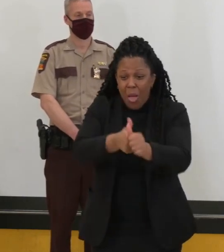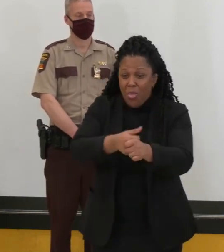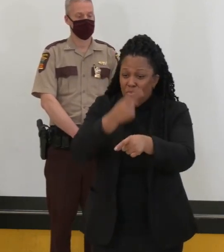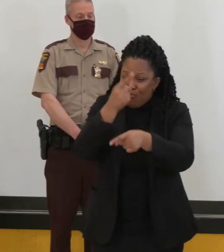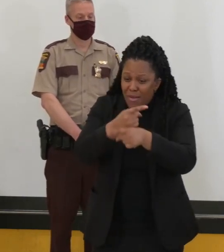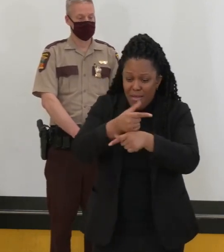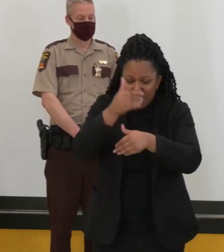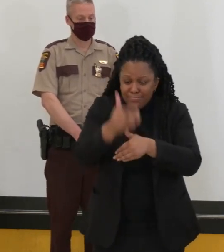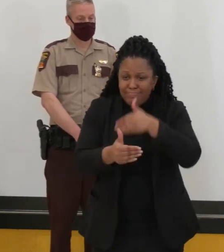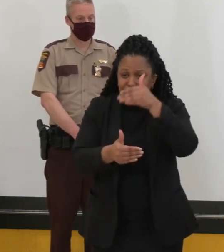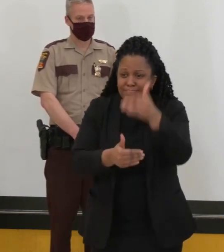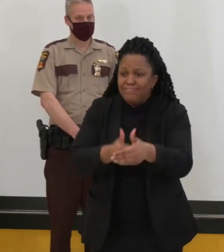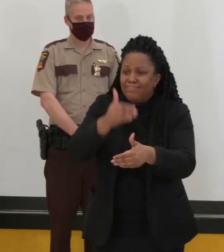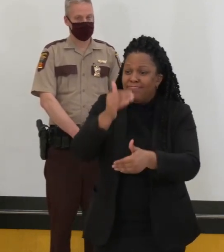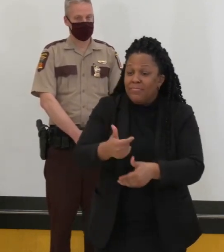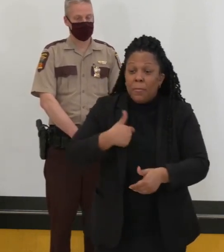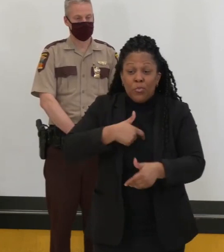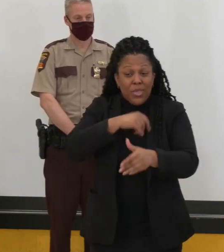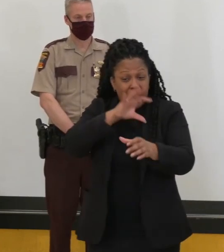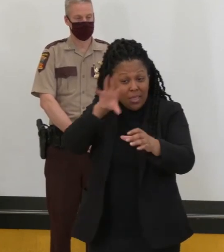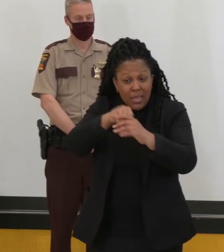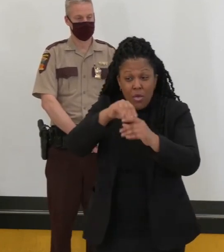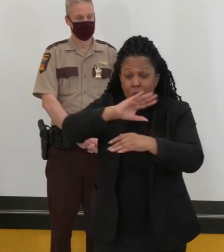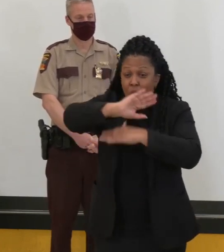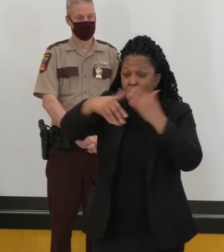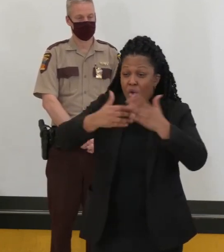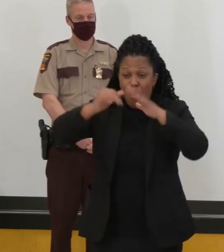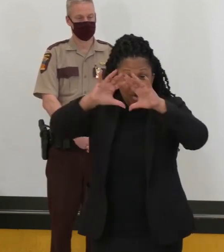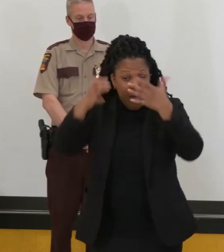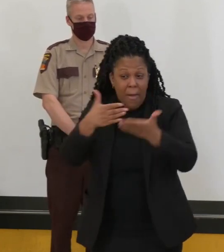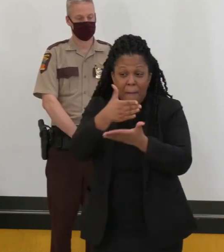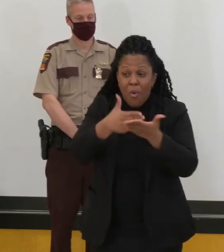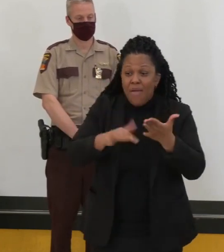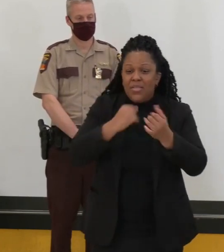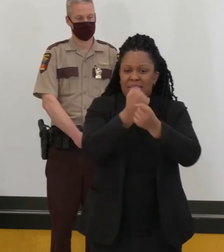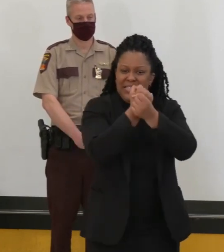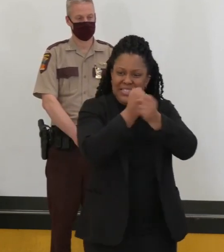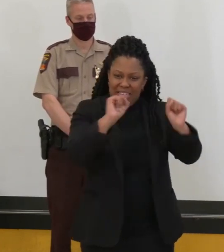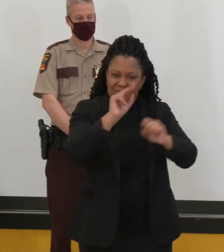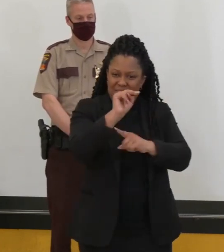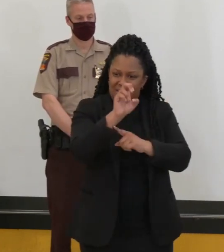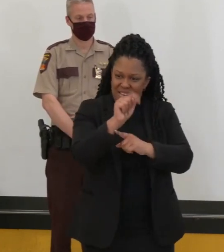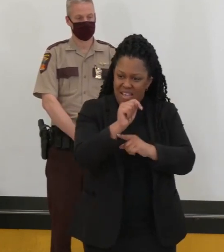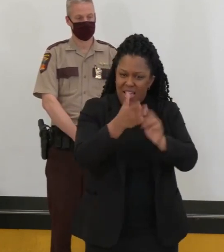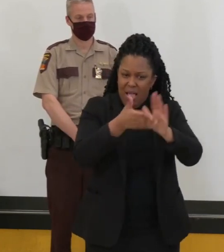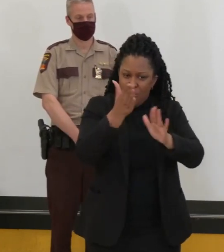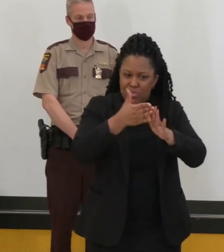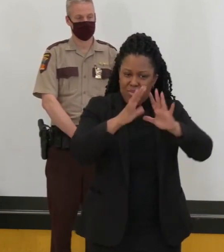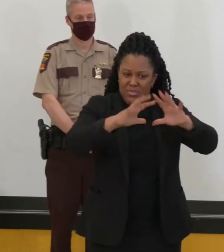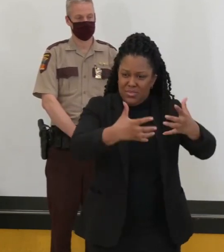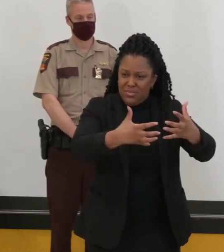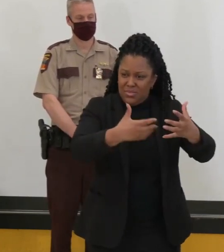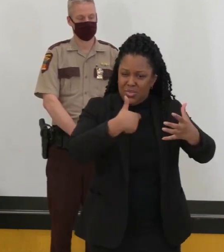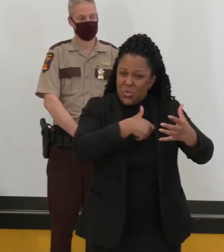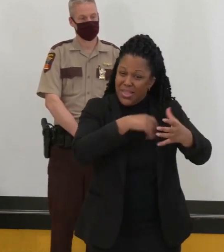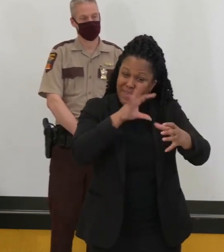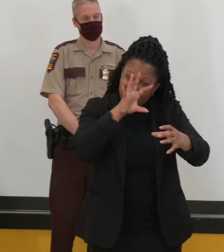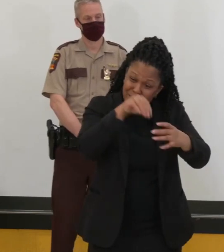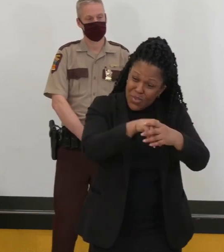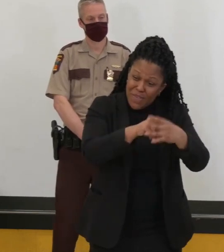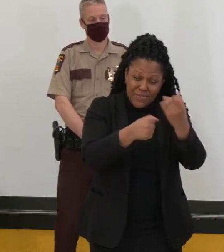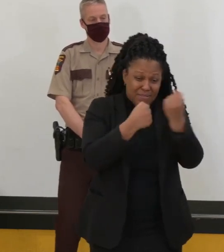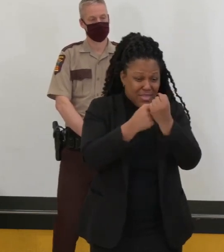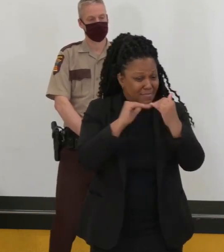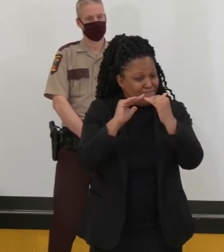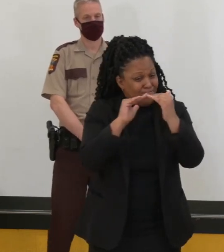active participant in all aspects of Operation Safety Net and is working in conjunction with all the partners you see before us. We are committed to